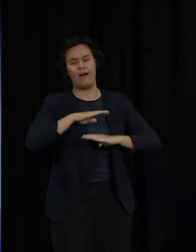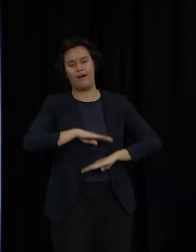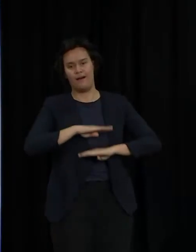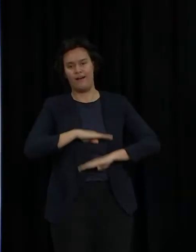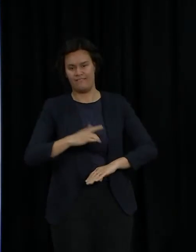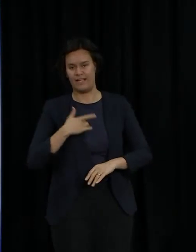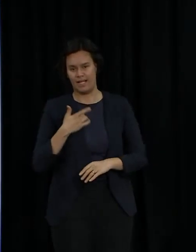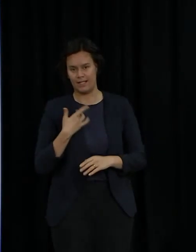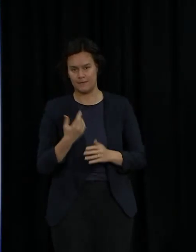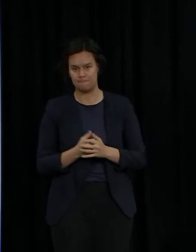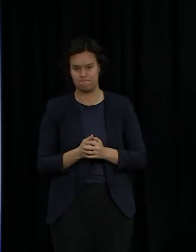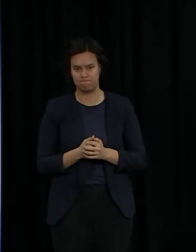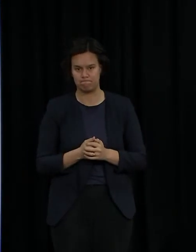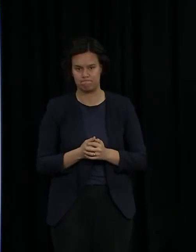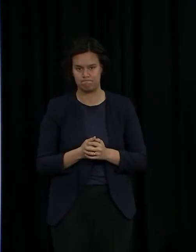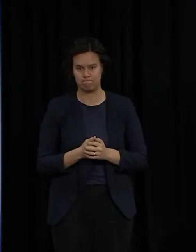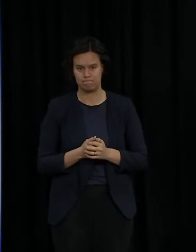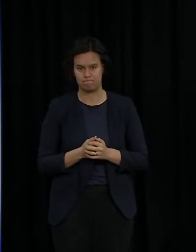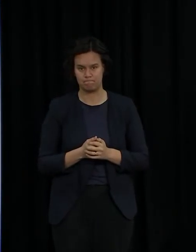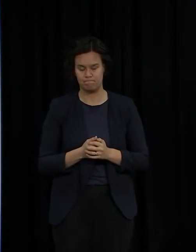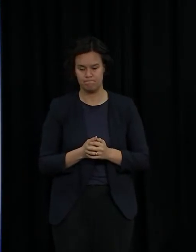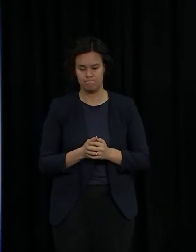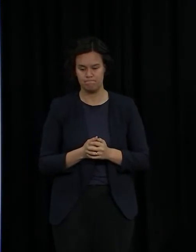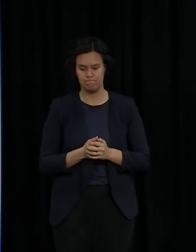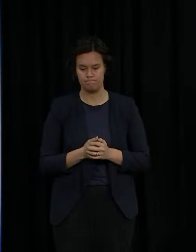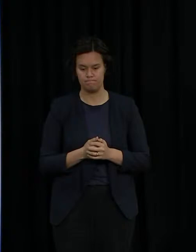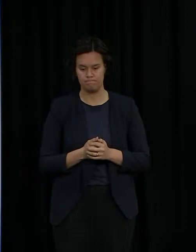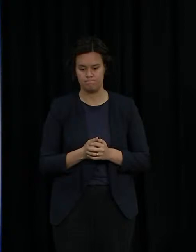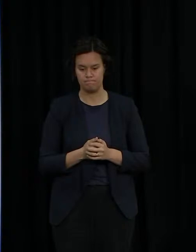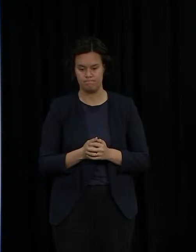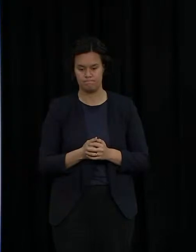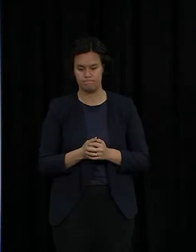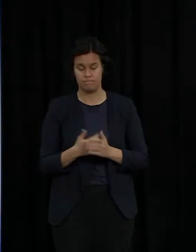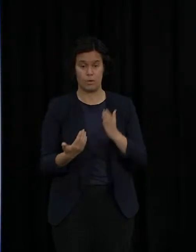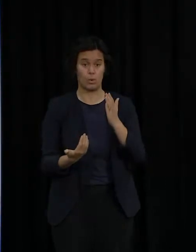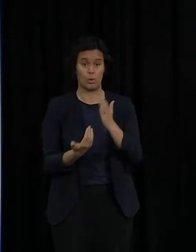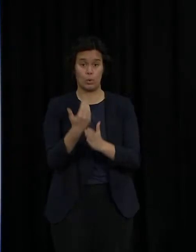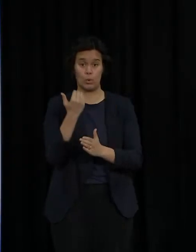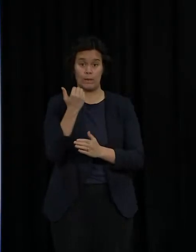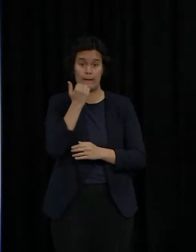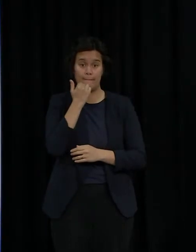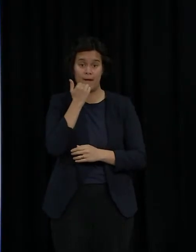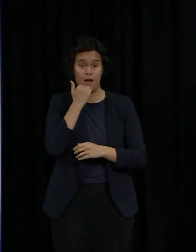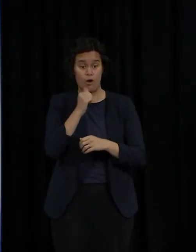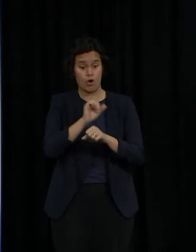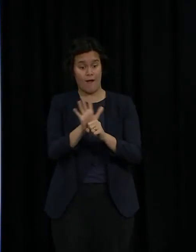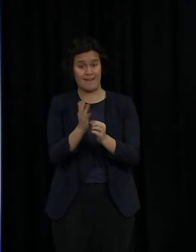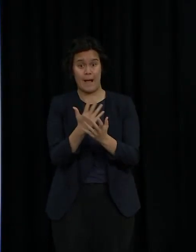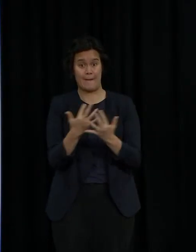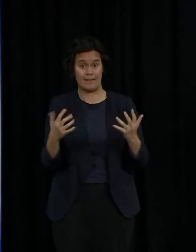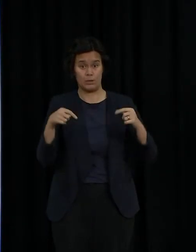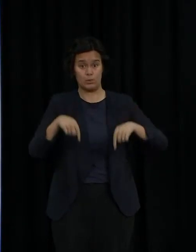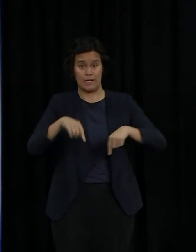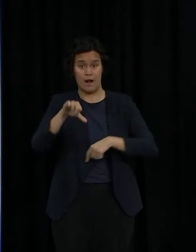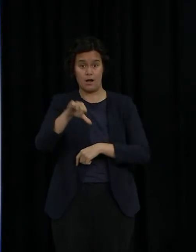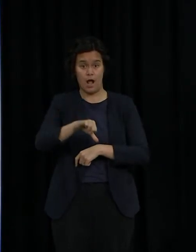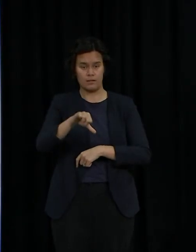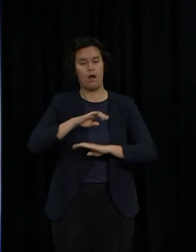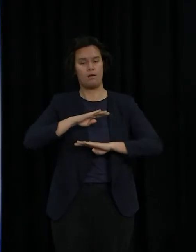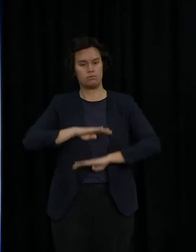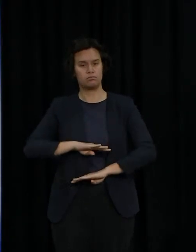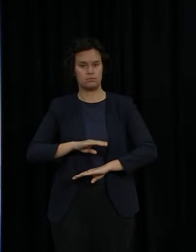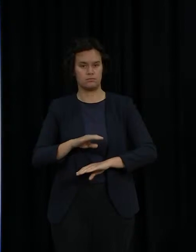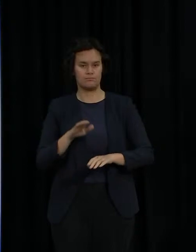It's clearly good to see a levelling off of the case numbers today, and today's numbers are consistent with yesterday's.